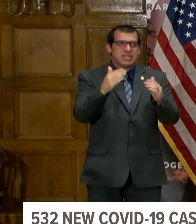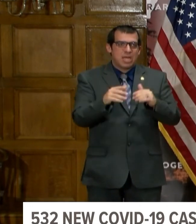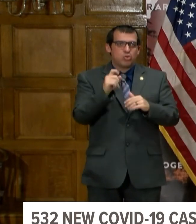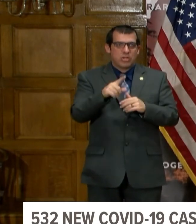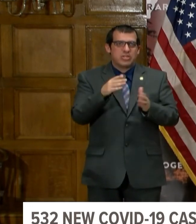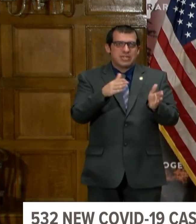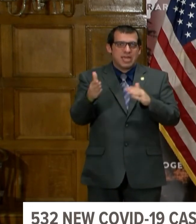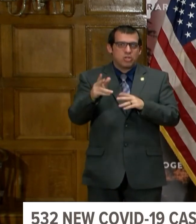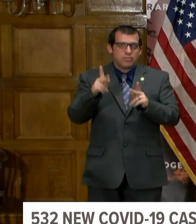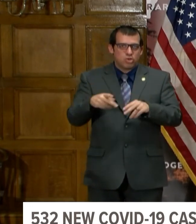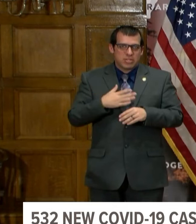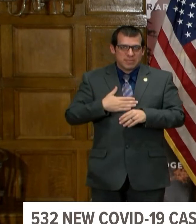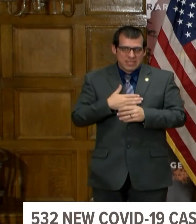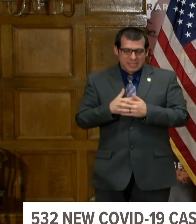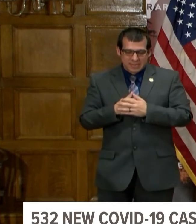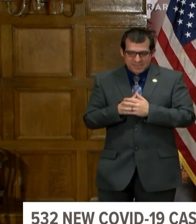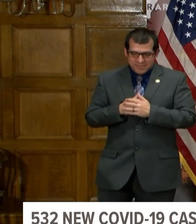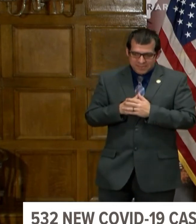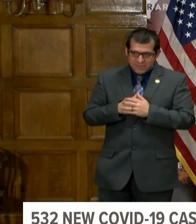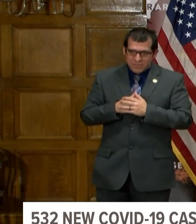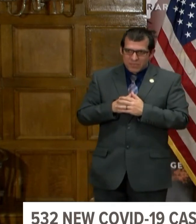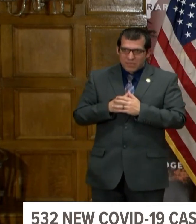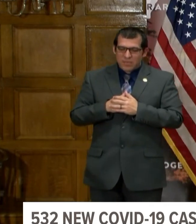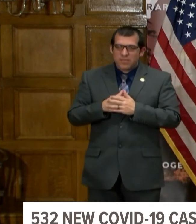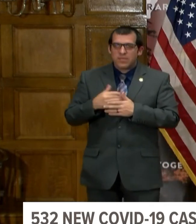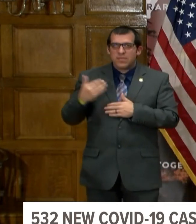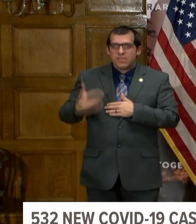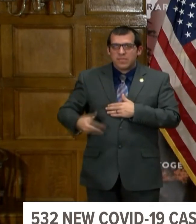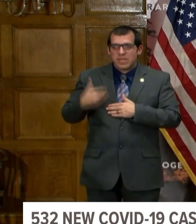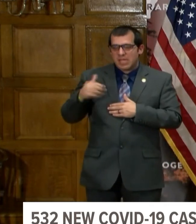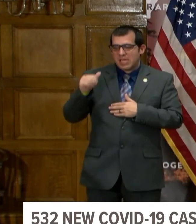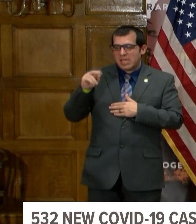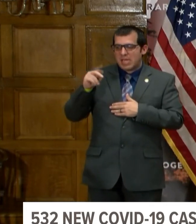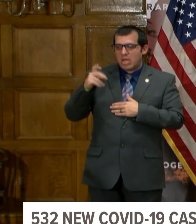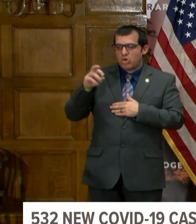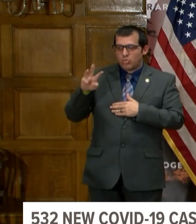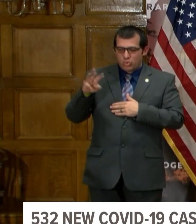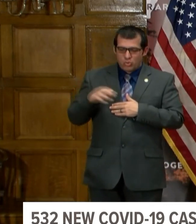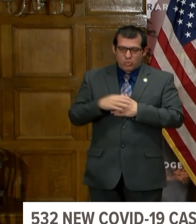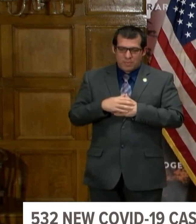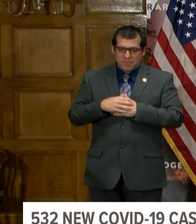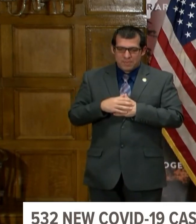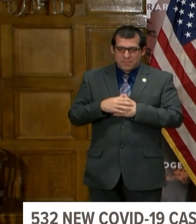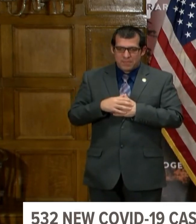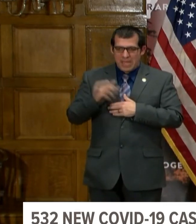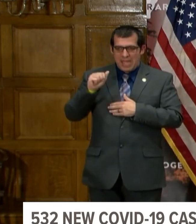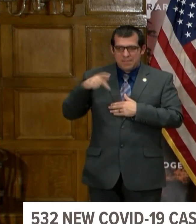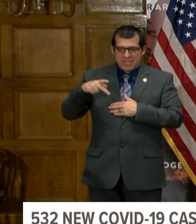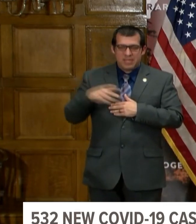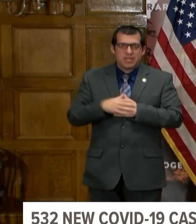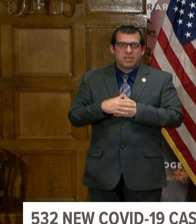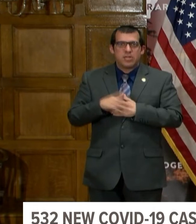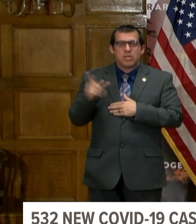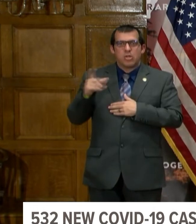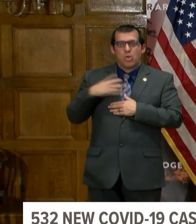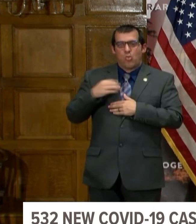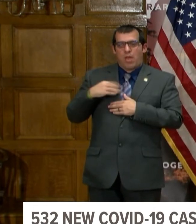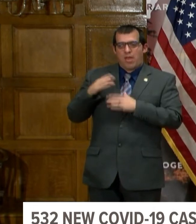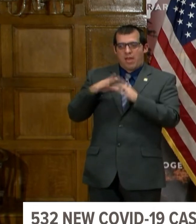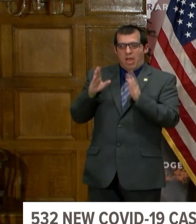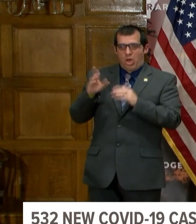question, next person. Governor, this is Andrew with AP. Wanted to ask you about the White House